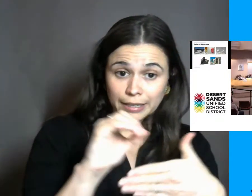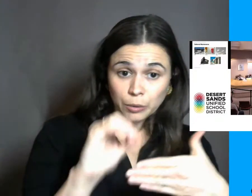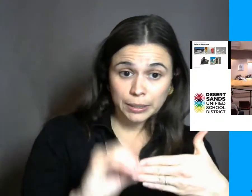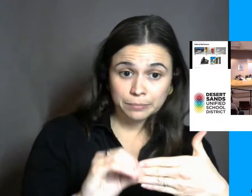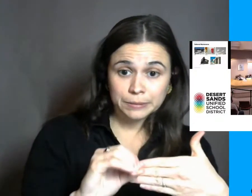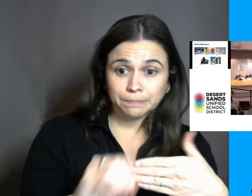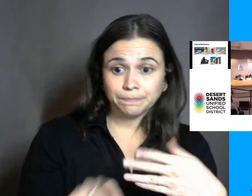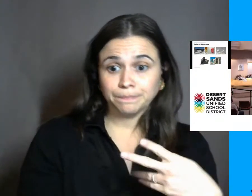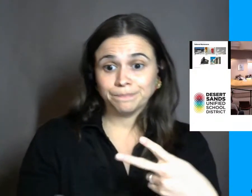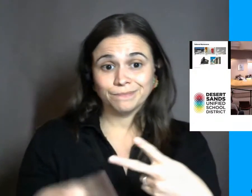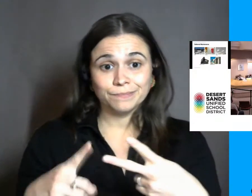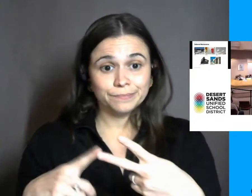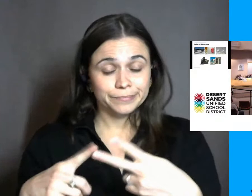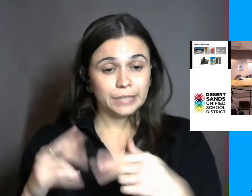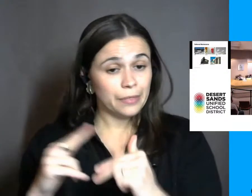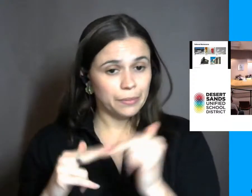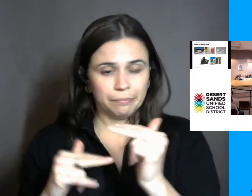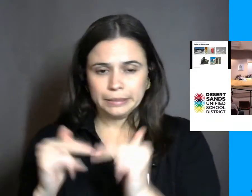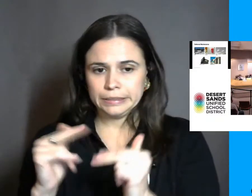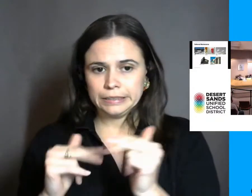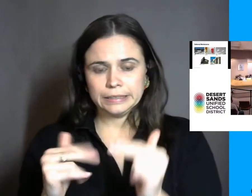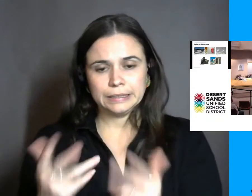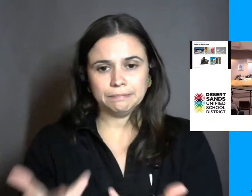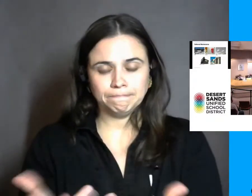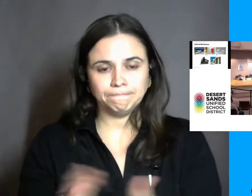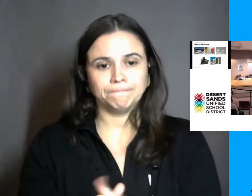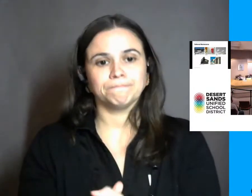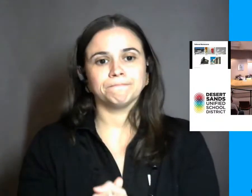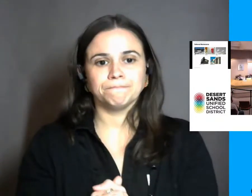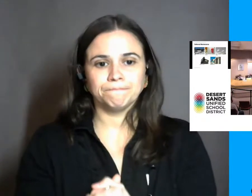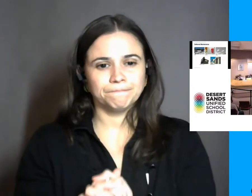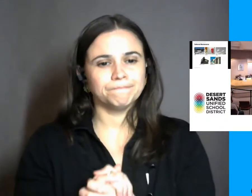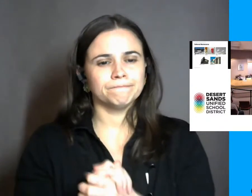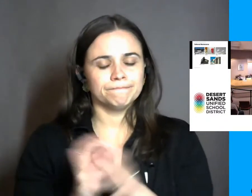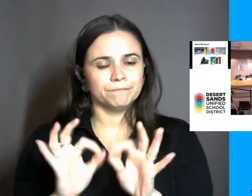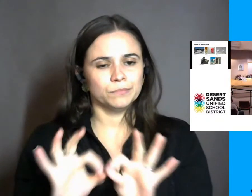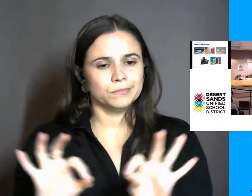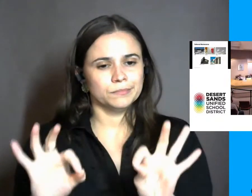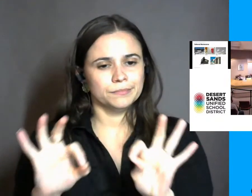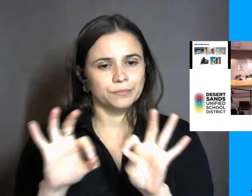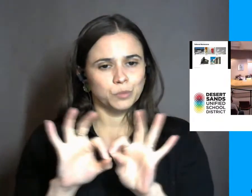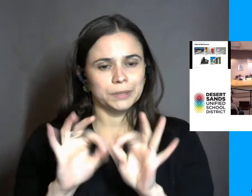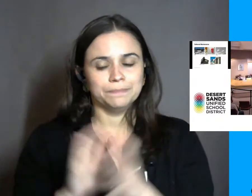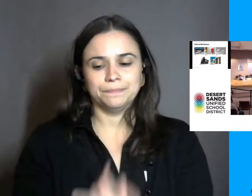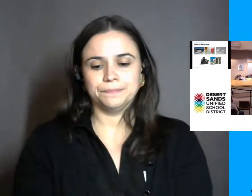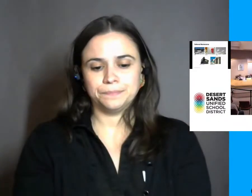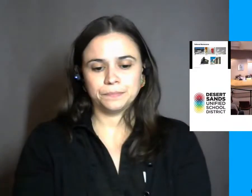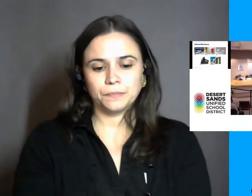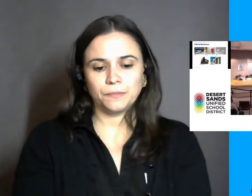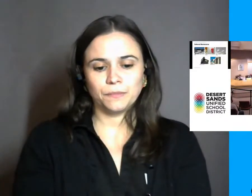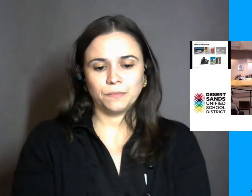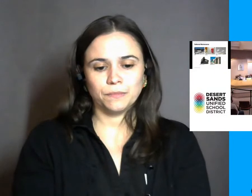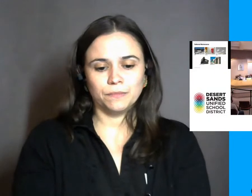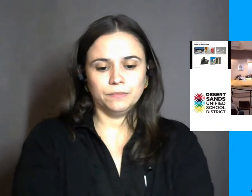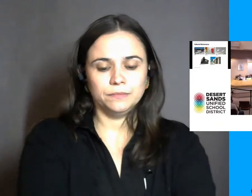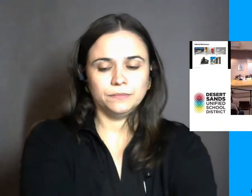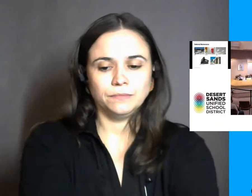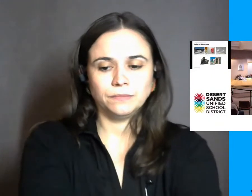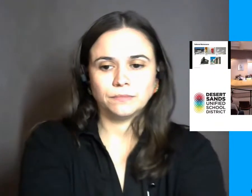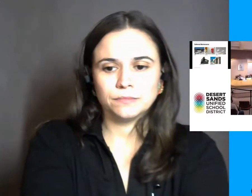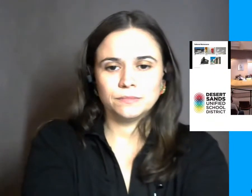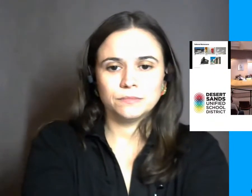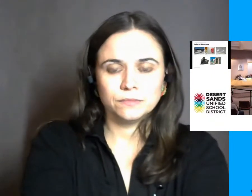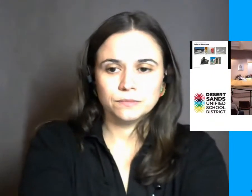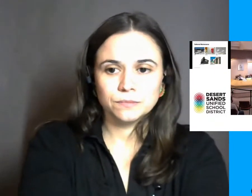They're those things that are must-do items, and they tend to be those longer-term deferred maintenance items. This includes your